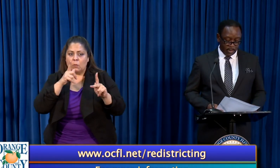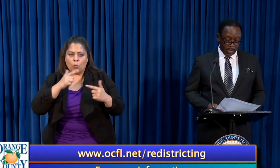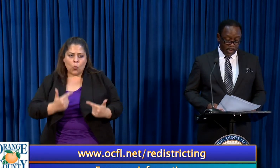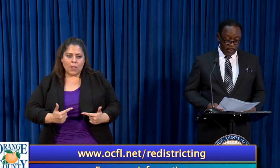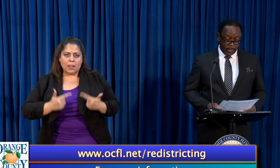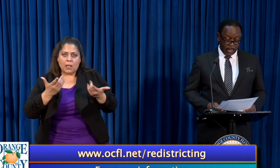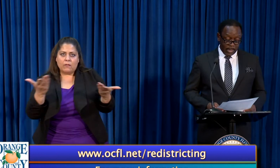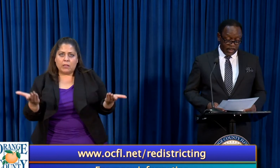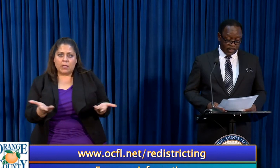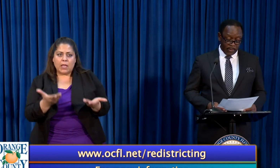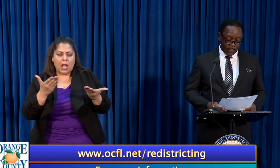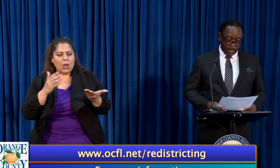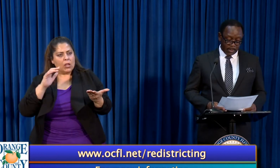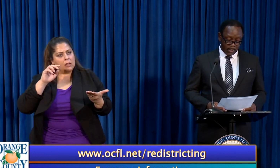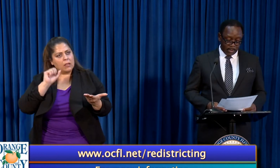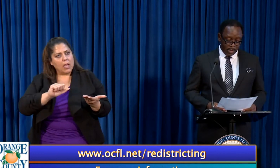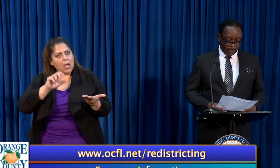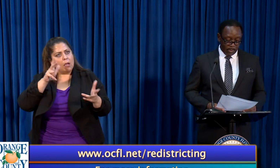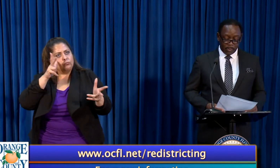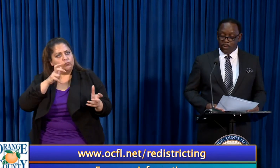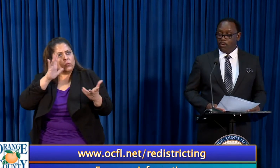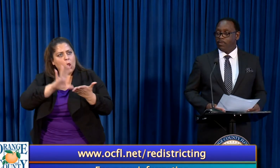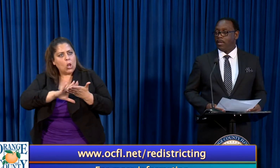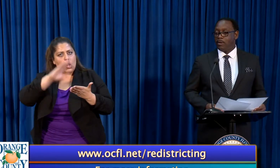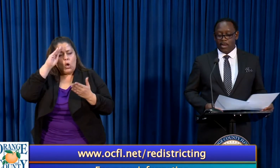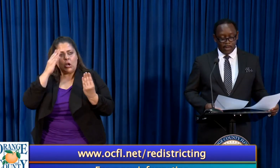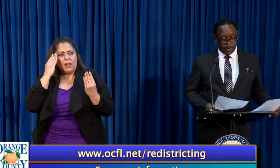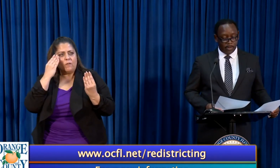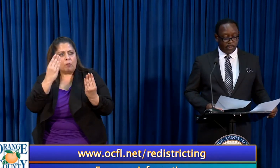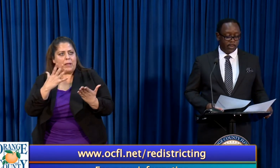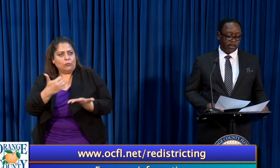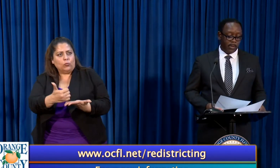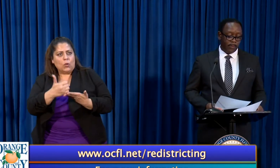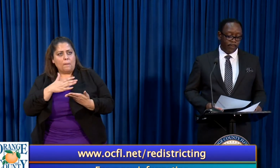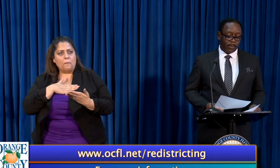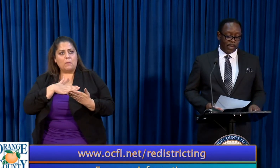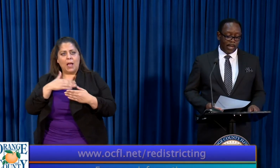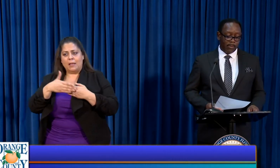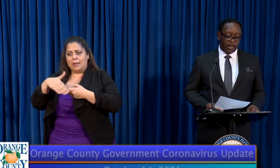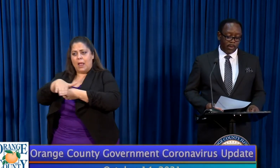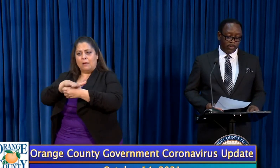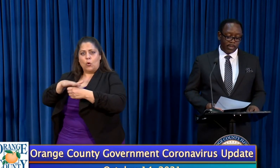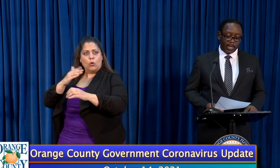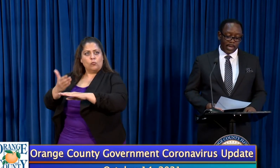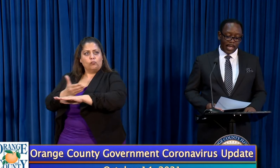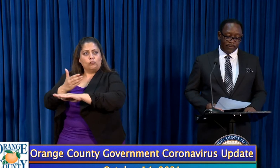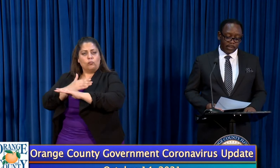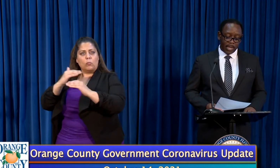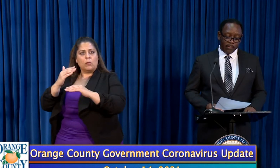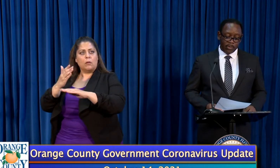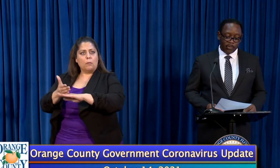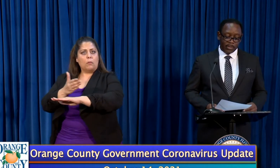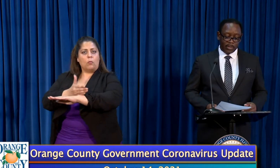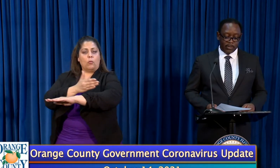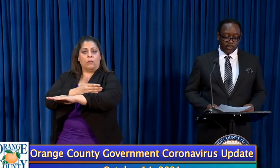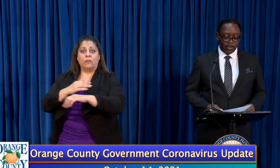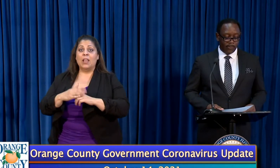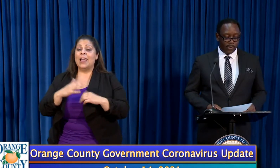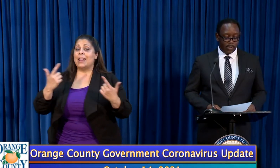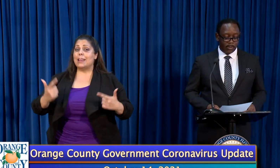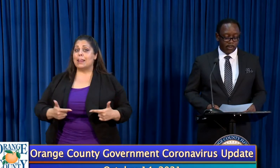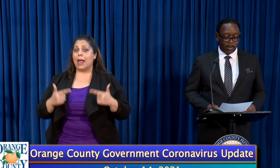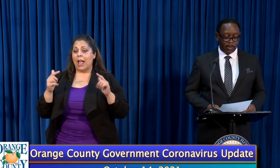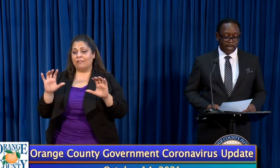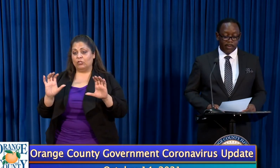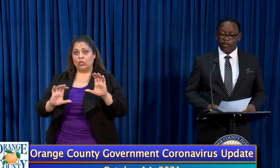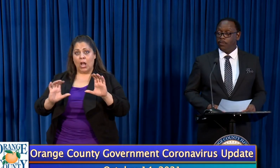learn the latest information to help improve their neighborhoods. I'll be hosting a live chat with the residents during the